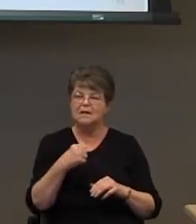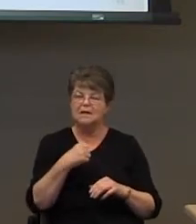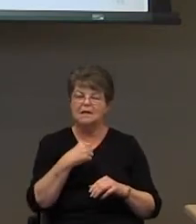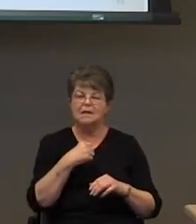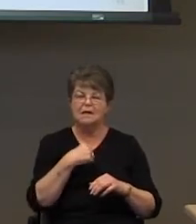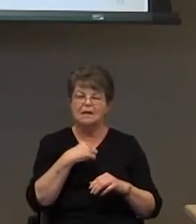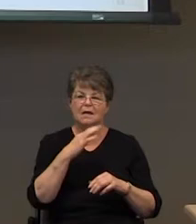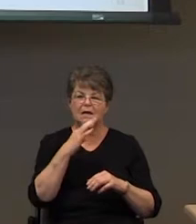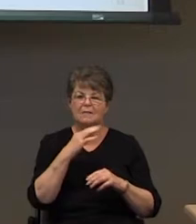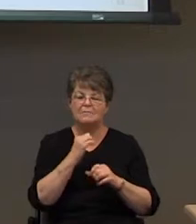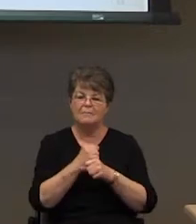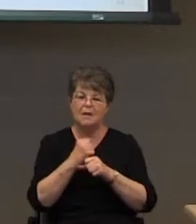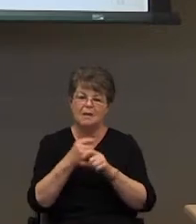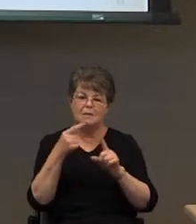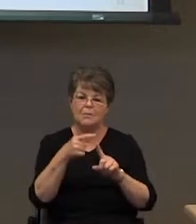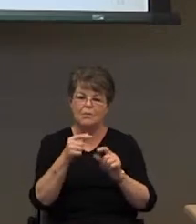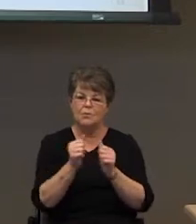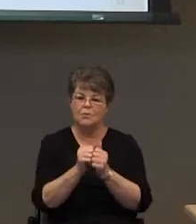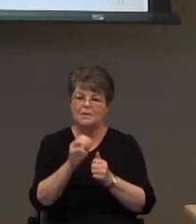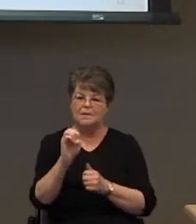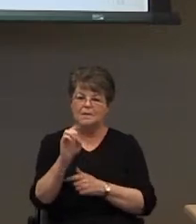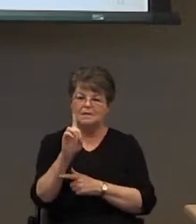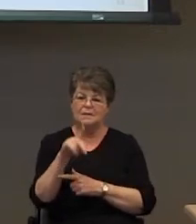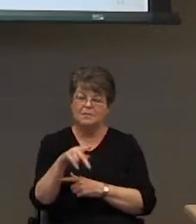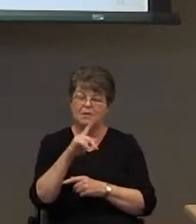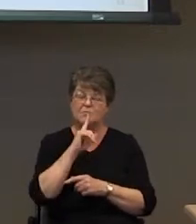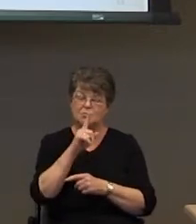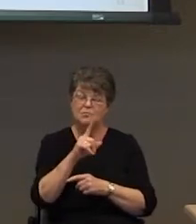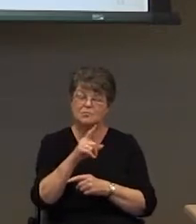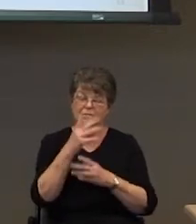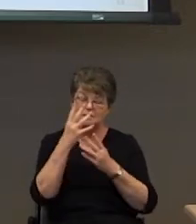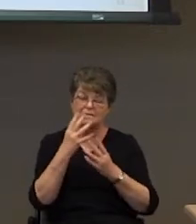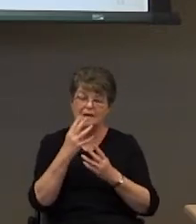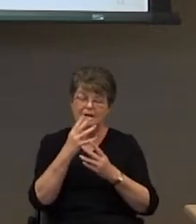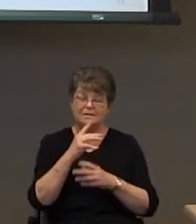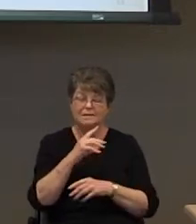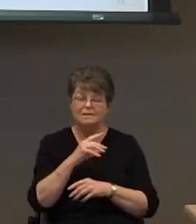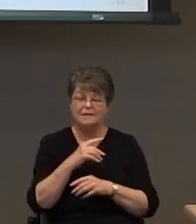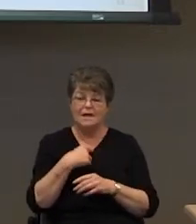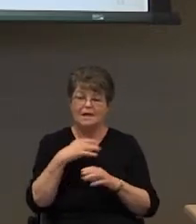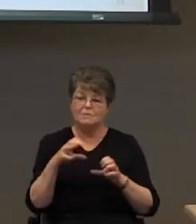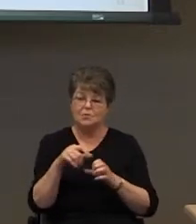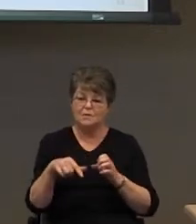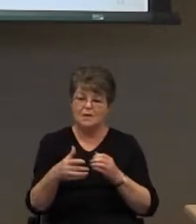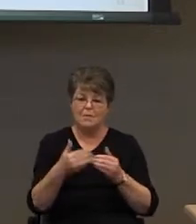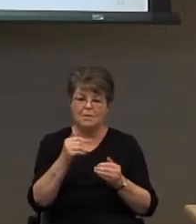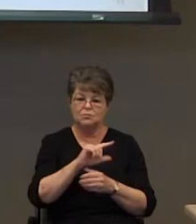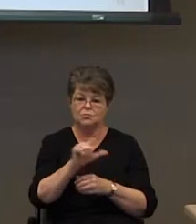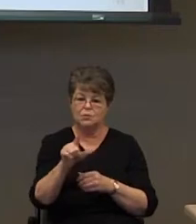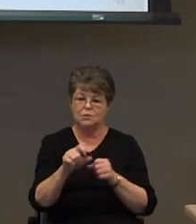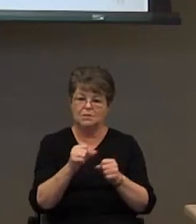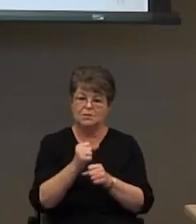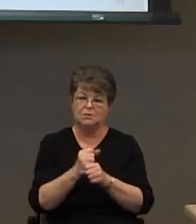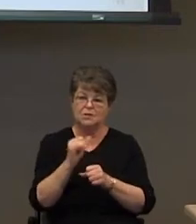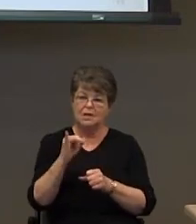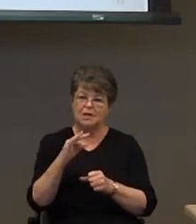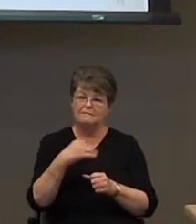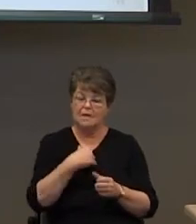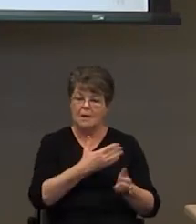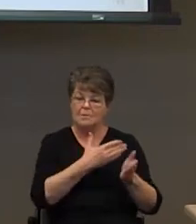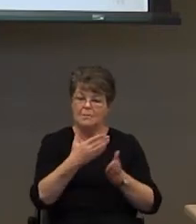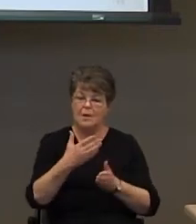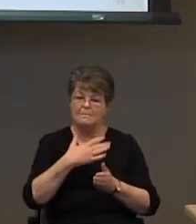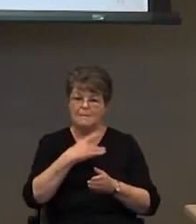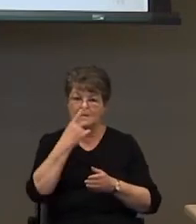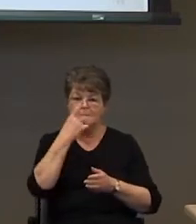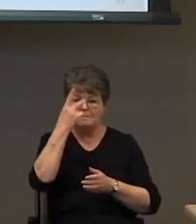the EDB board, and it's sadly true, is I've been doing this for almost 20 years now, and if I brought my parents